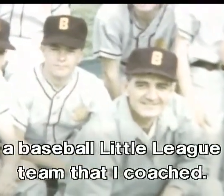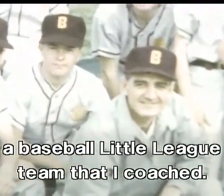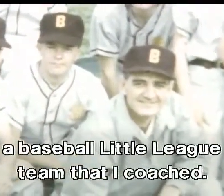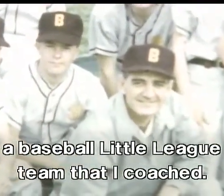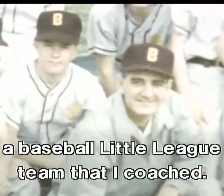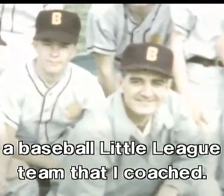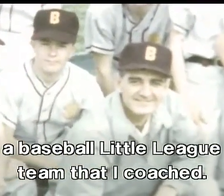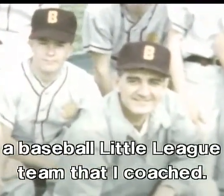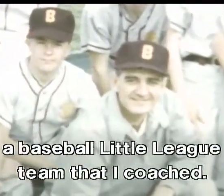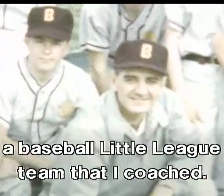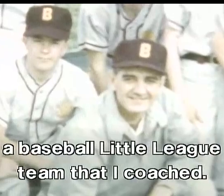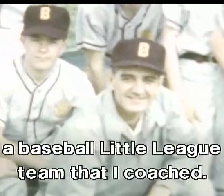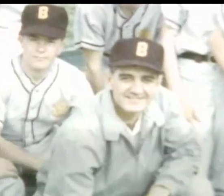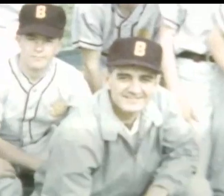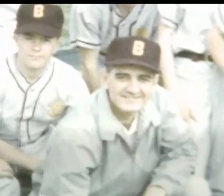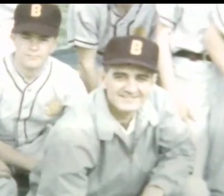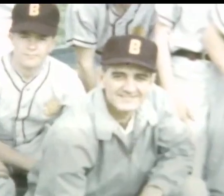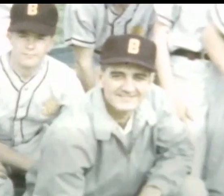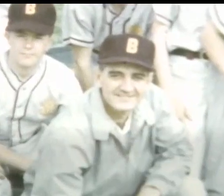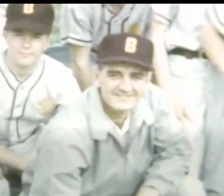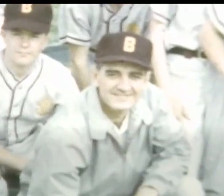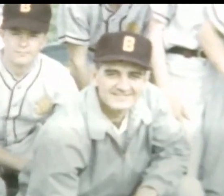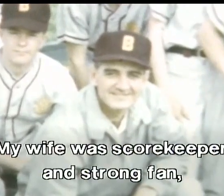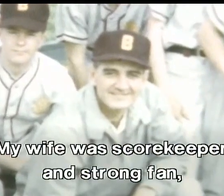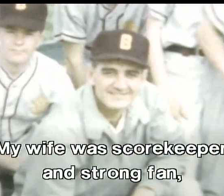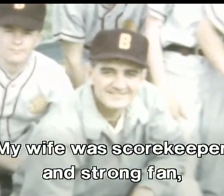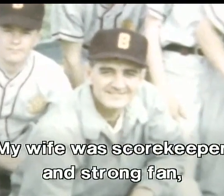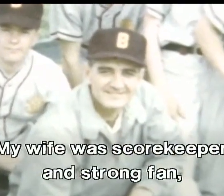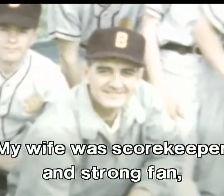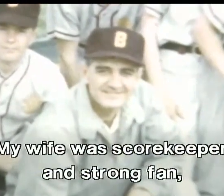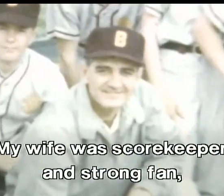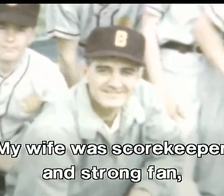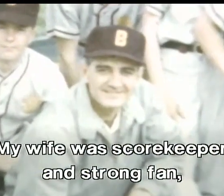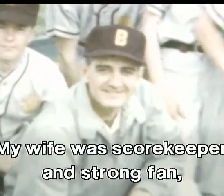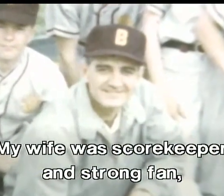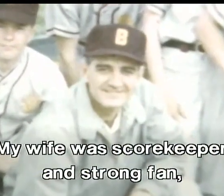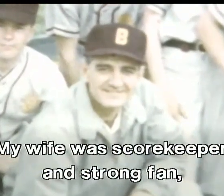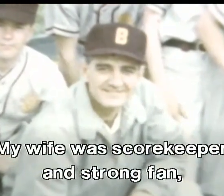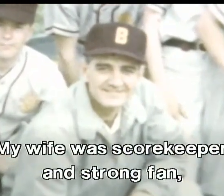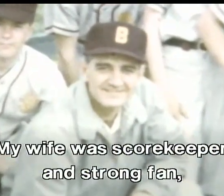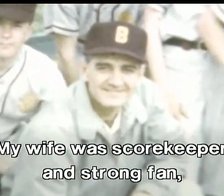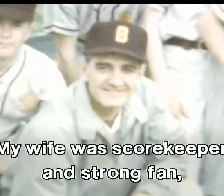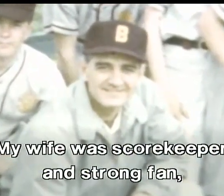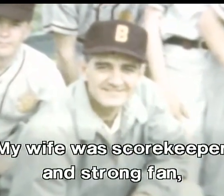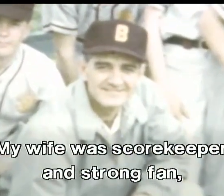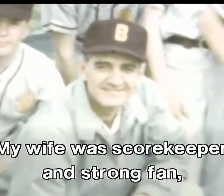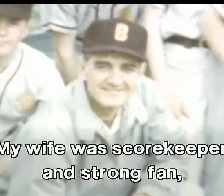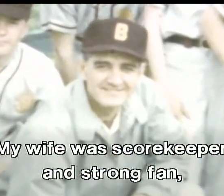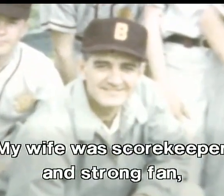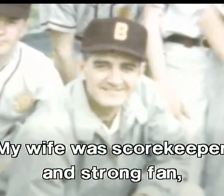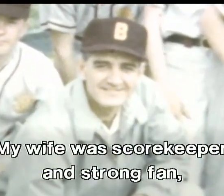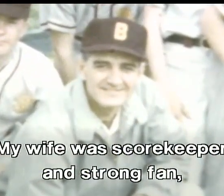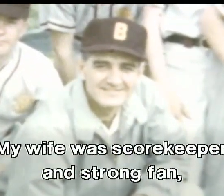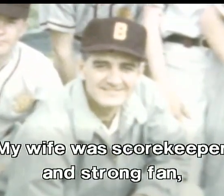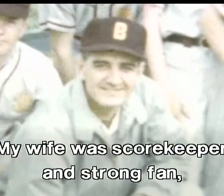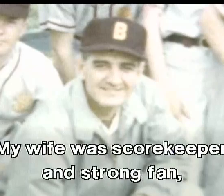also coached. My wife was a scorekeeper